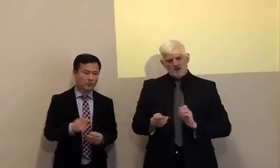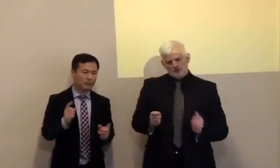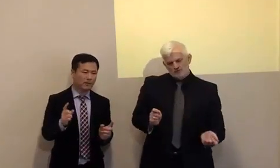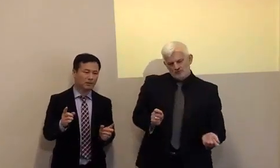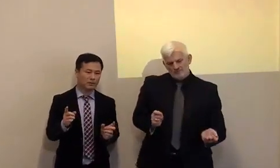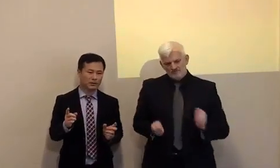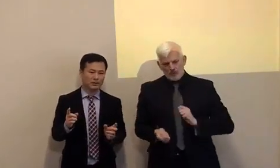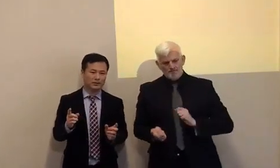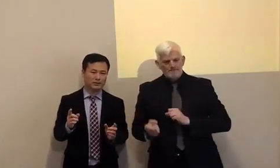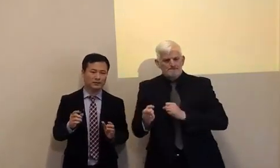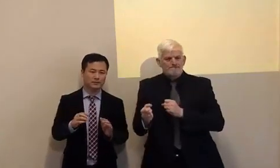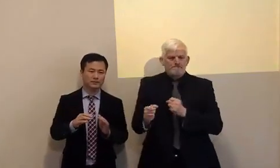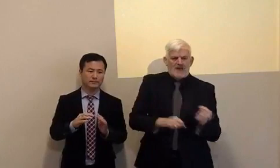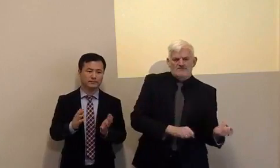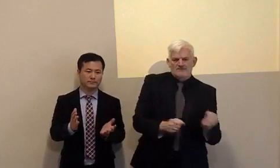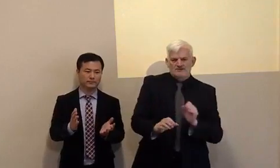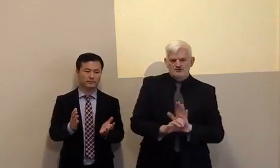But problem was,